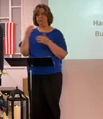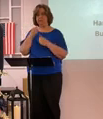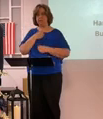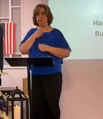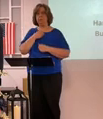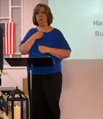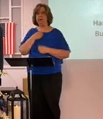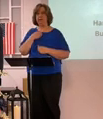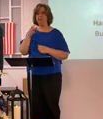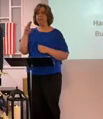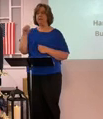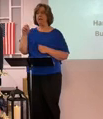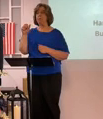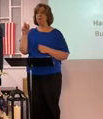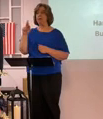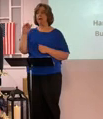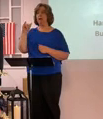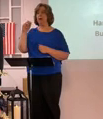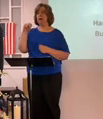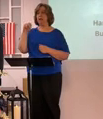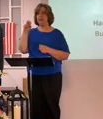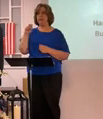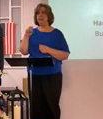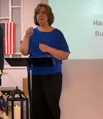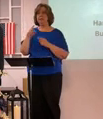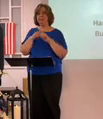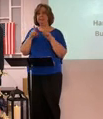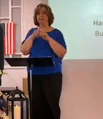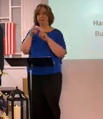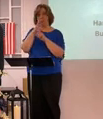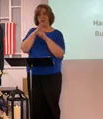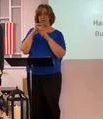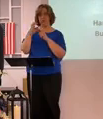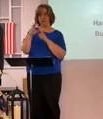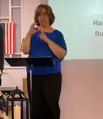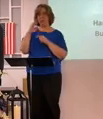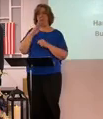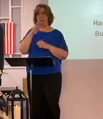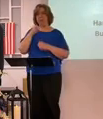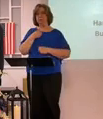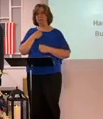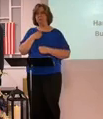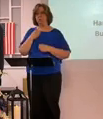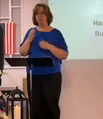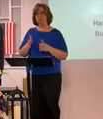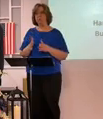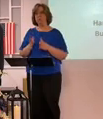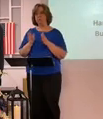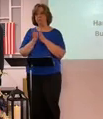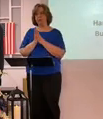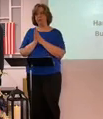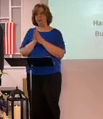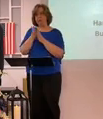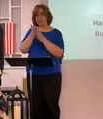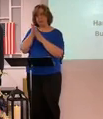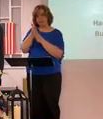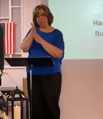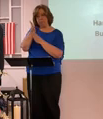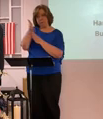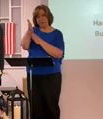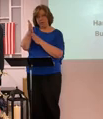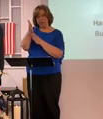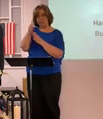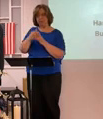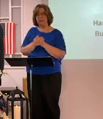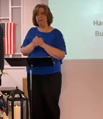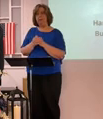of course, getting a different culture now, being in the Marines. You know, we pray that he will stay on the right path. But we